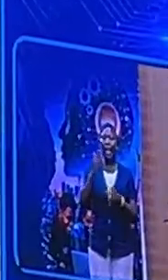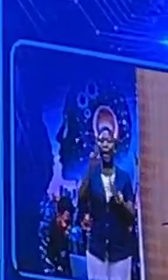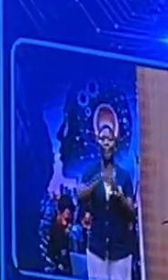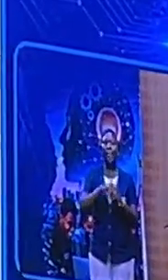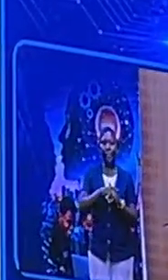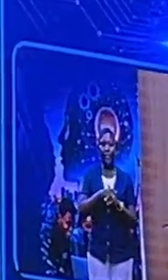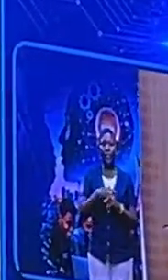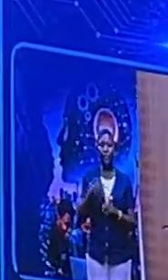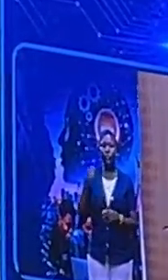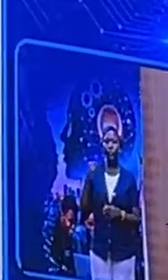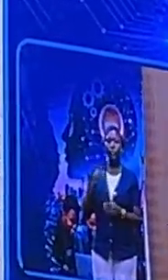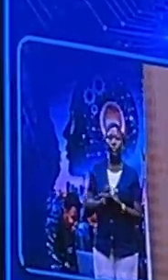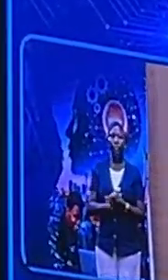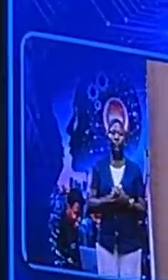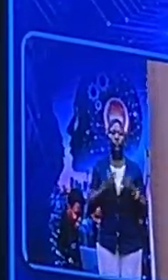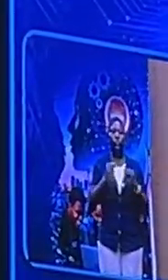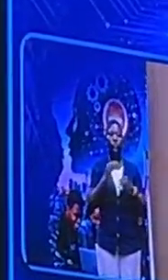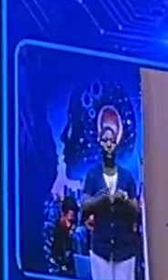on.